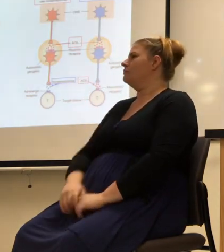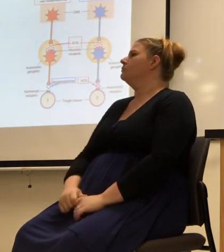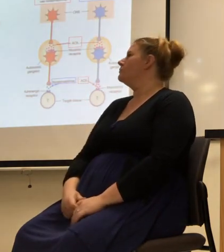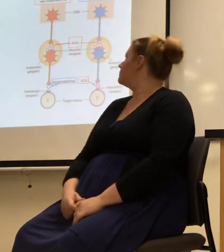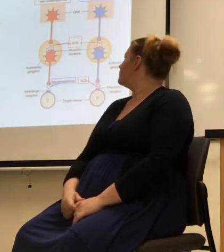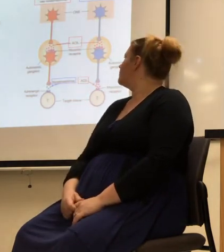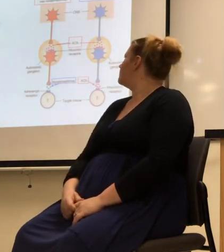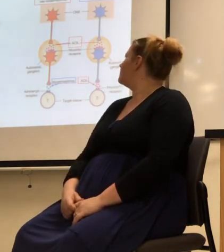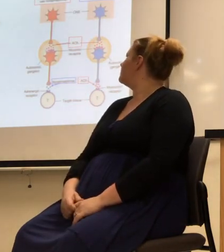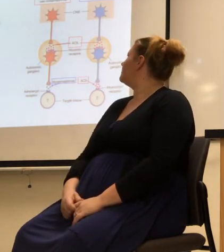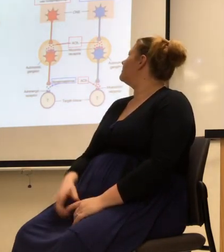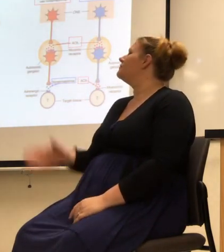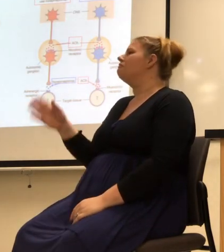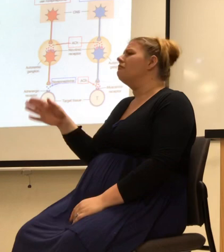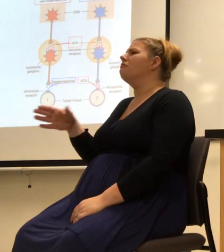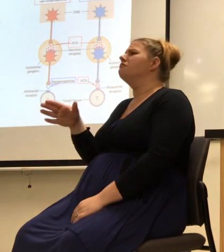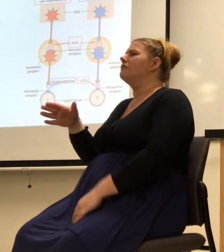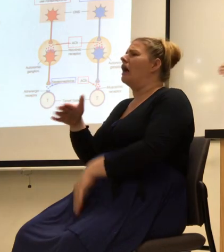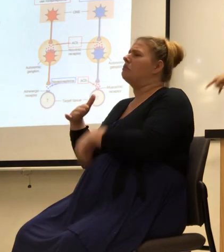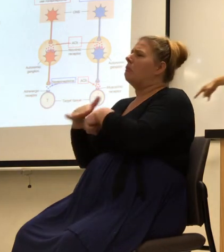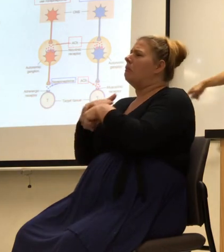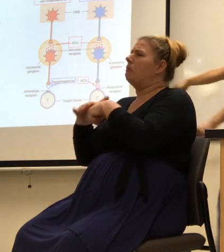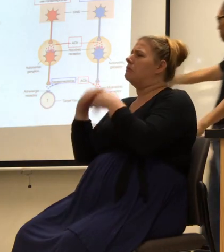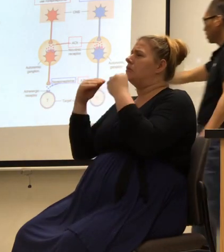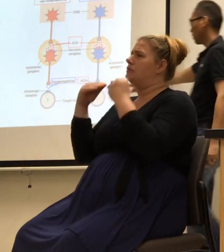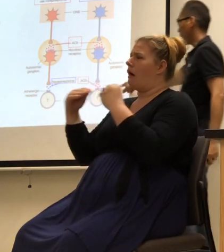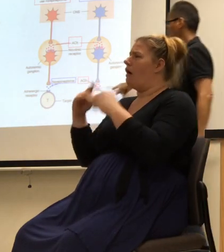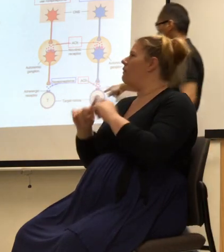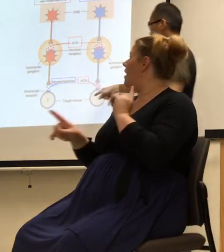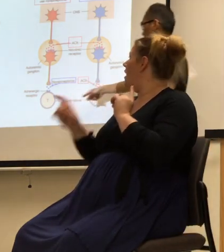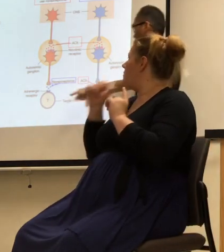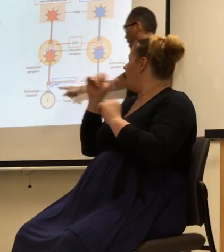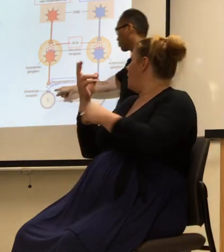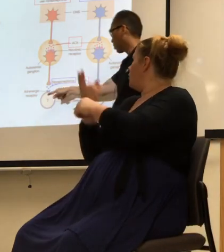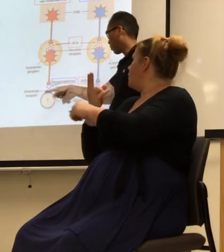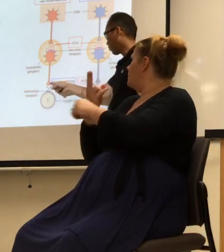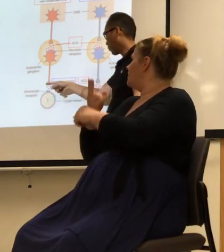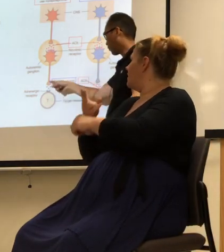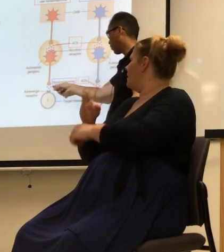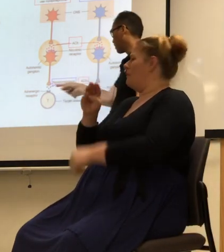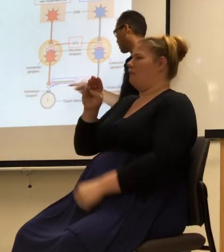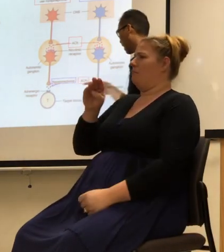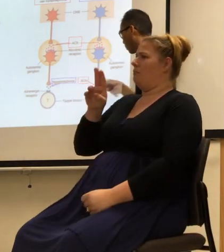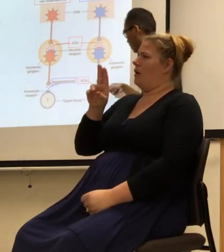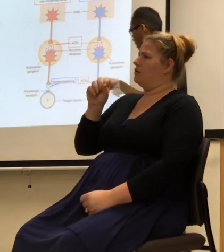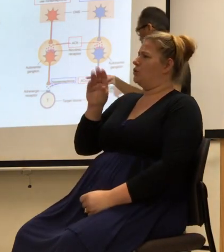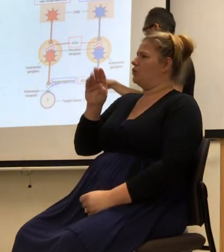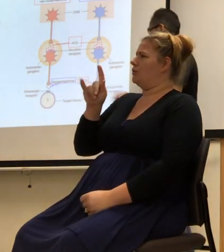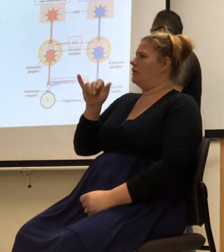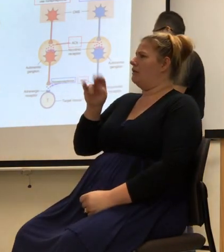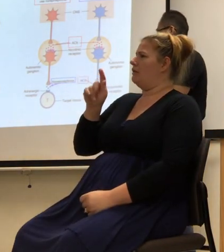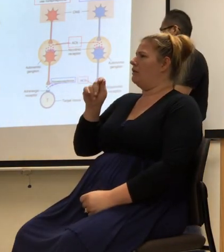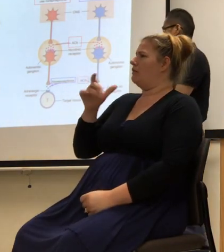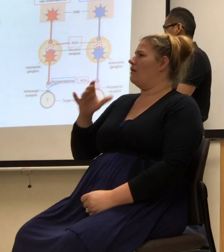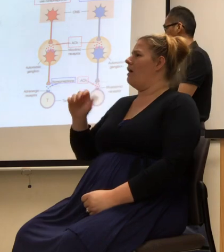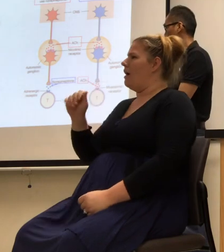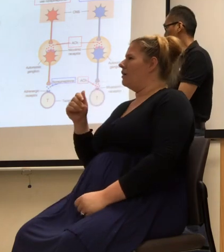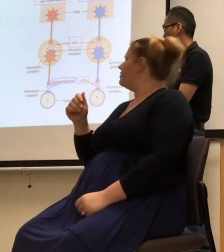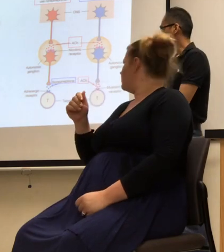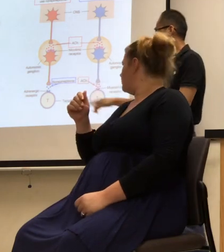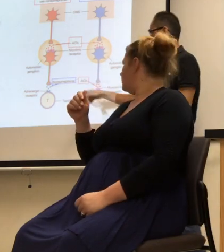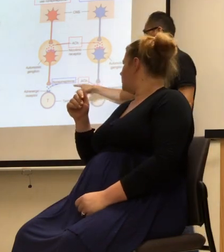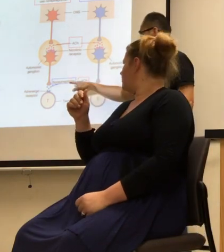This one. I kind of taught this, I'm just not using the terms muscarinic or adrenergic, referring to the type of receptors